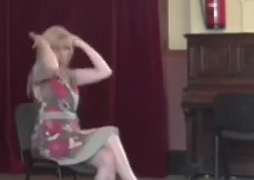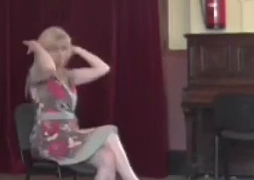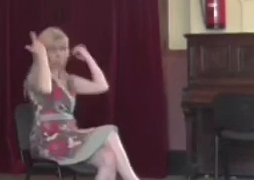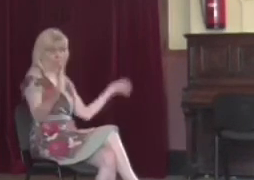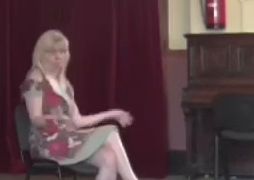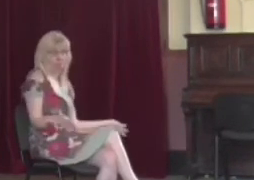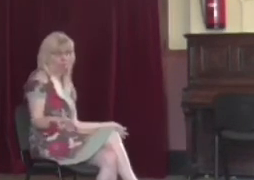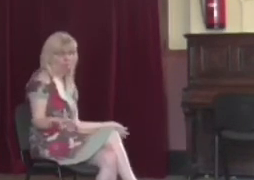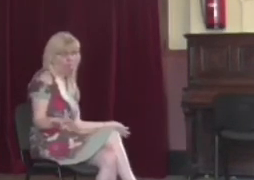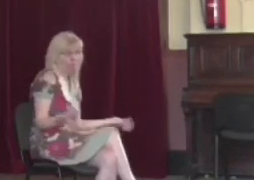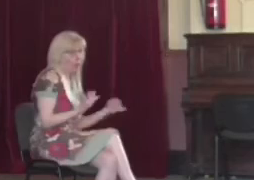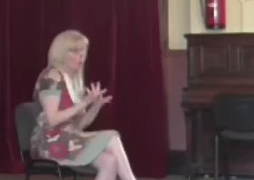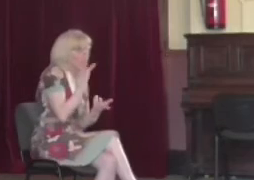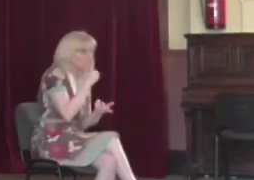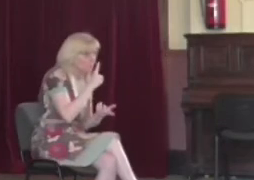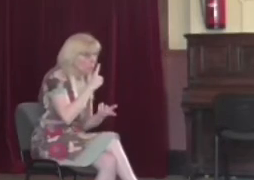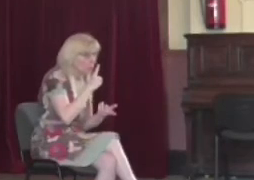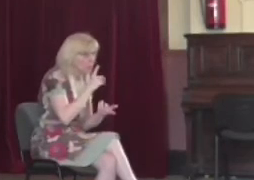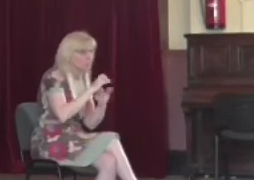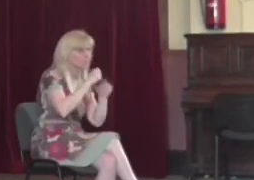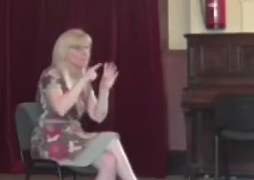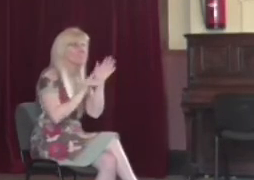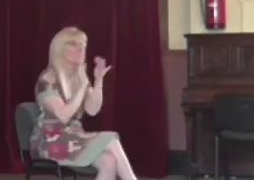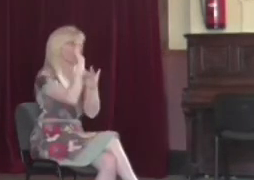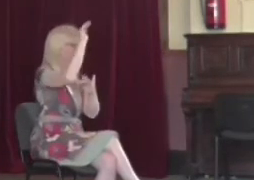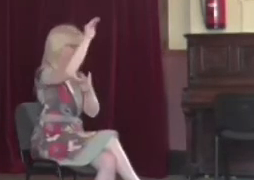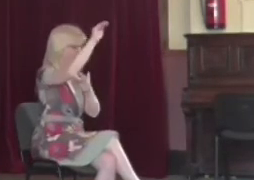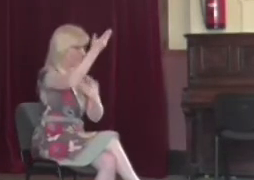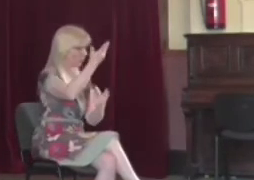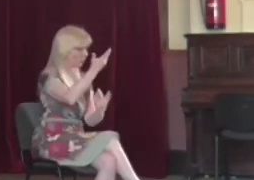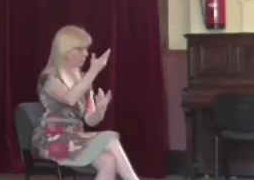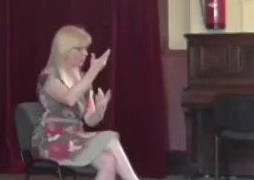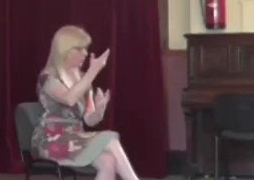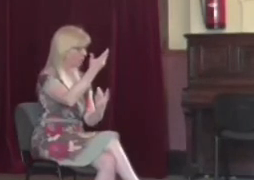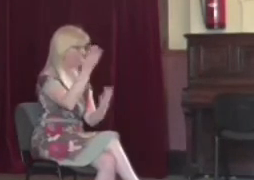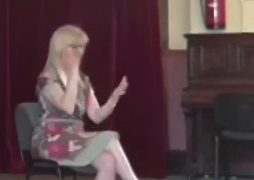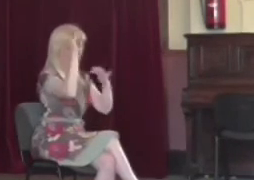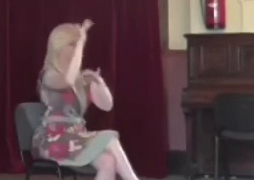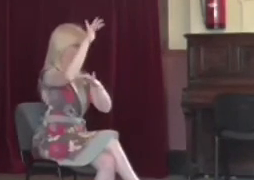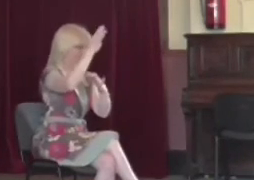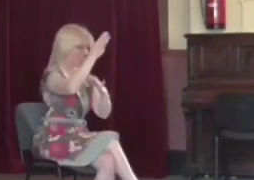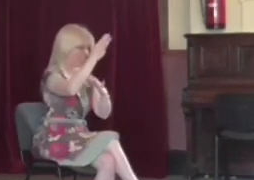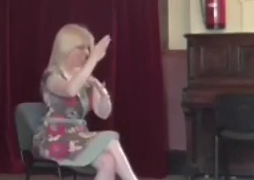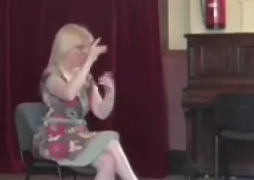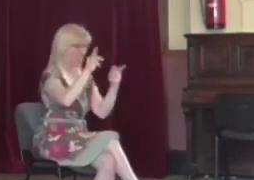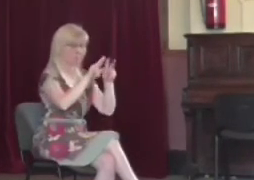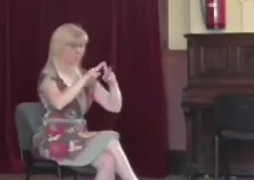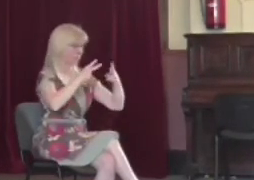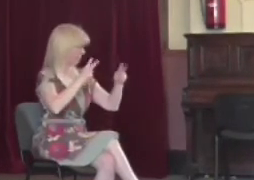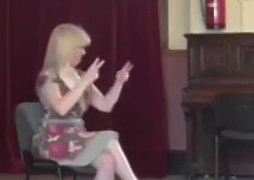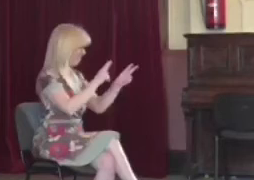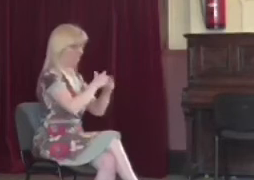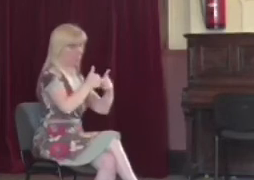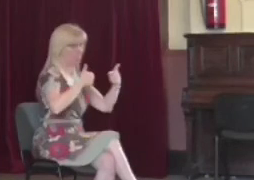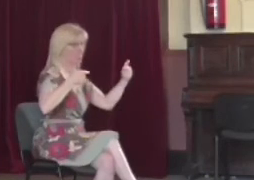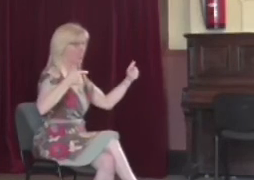saying, do it, then that's something we need to overcome.